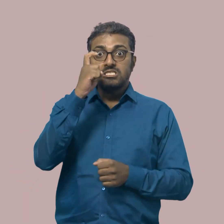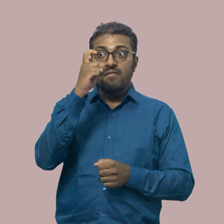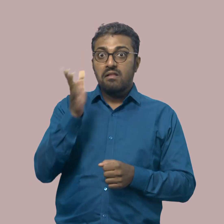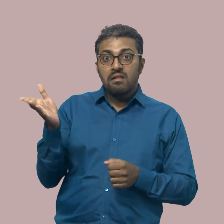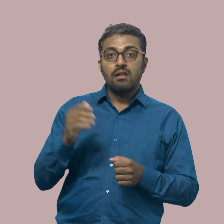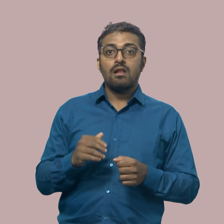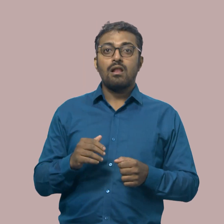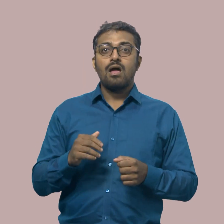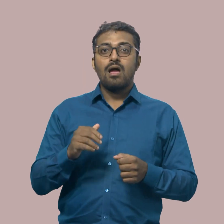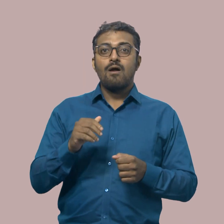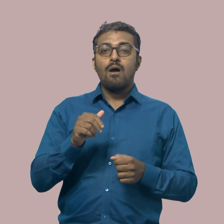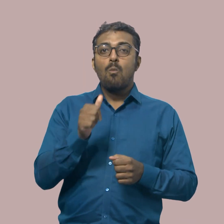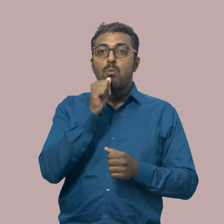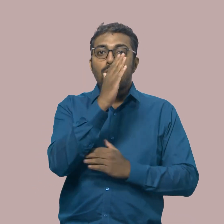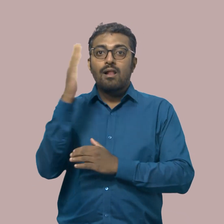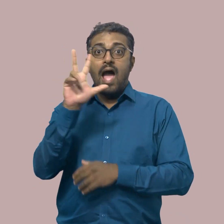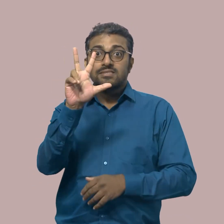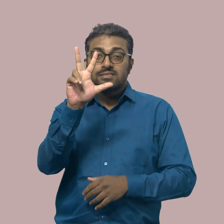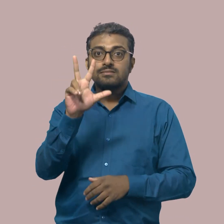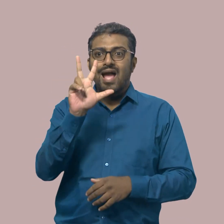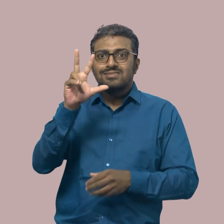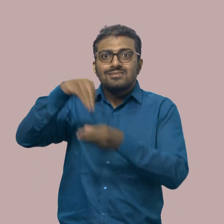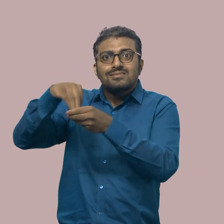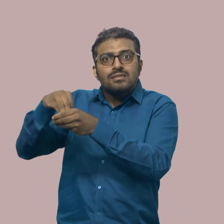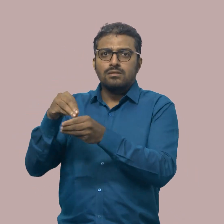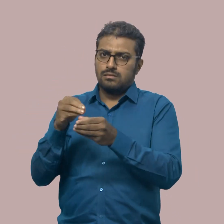like 5, 7 chairs, there are 57 chairs, 8 bottles,